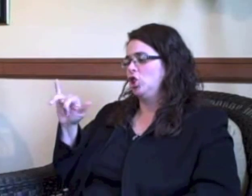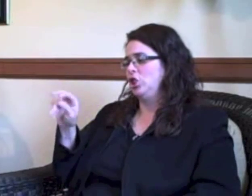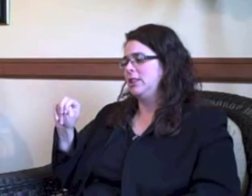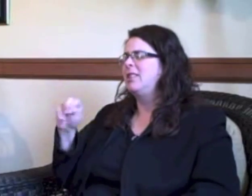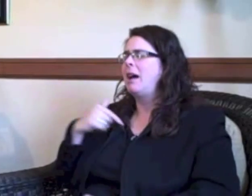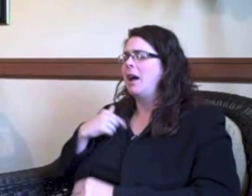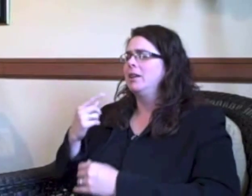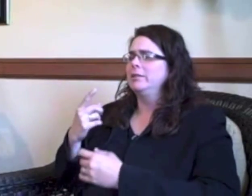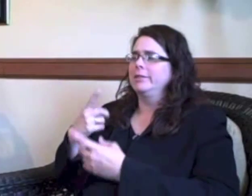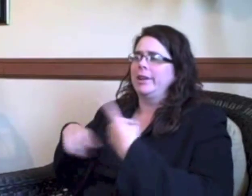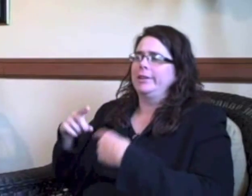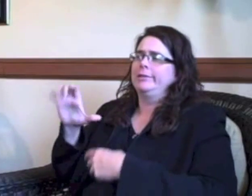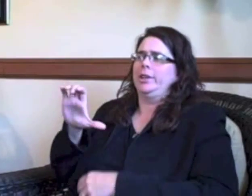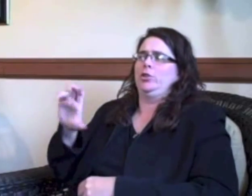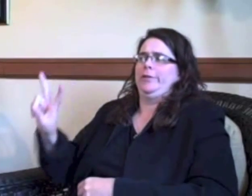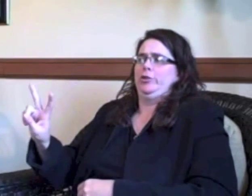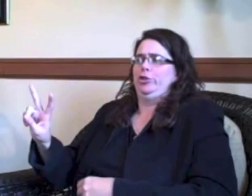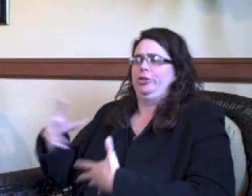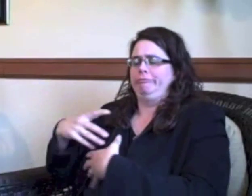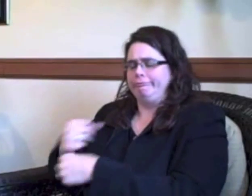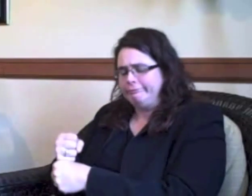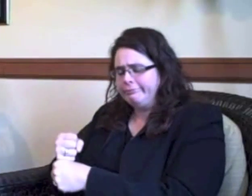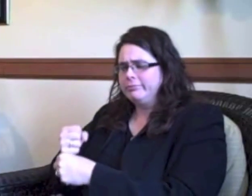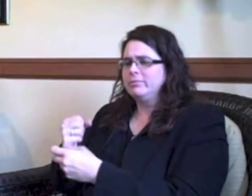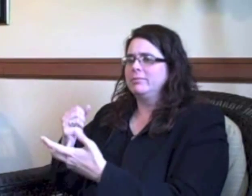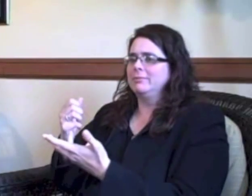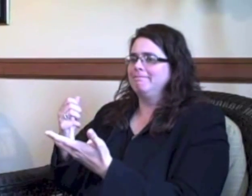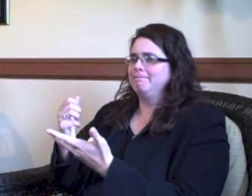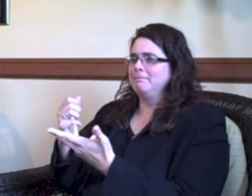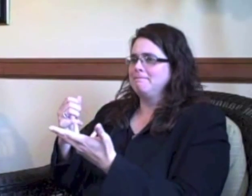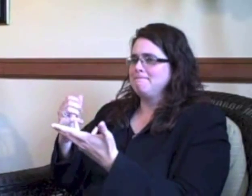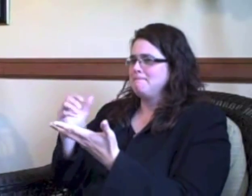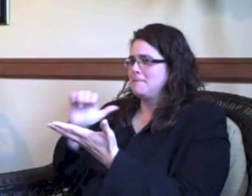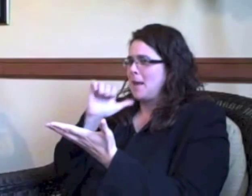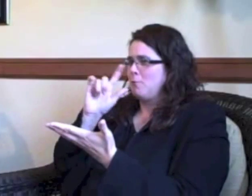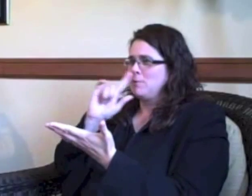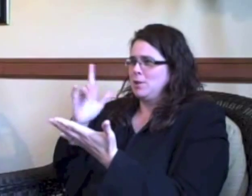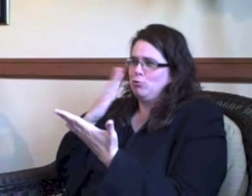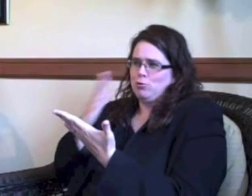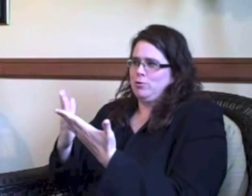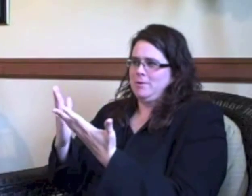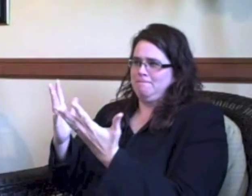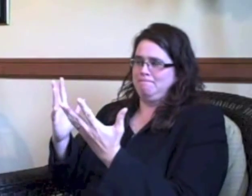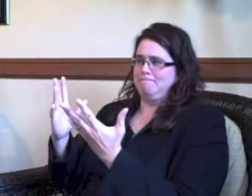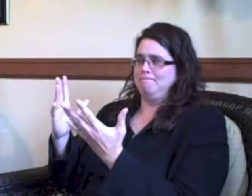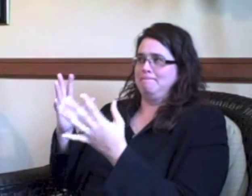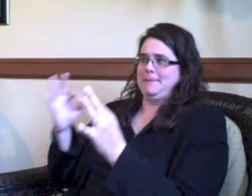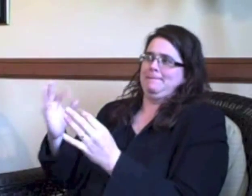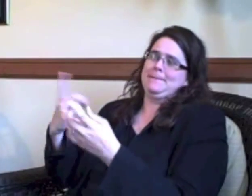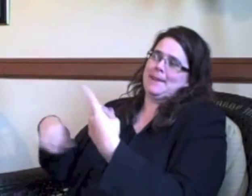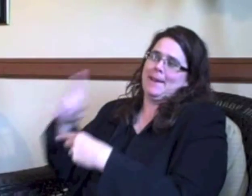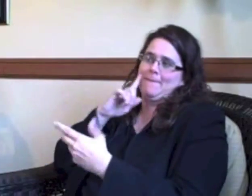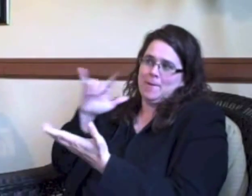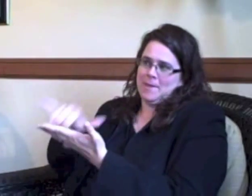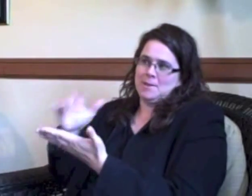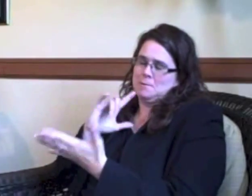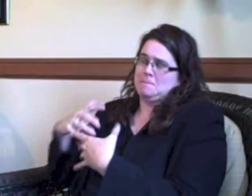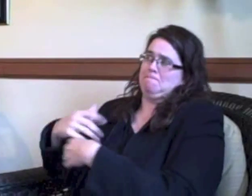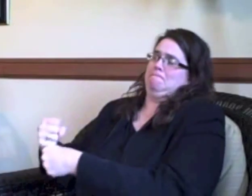A consecrated virgin is, and I'll sign it as CV. Um, I don't really